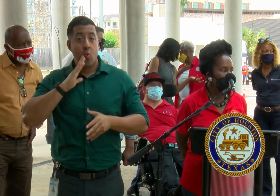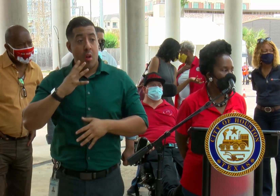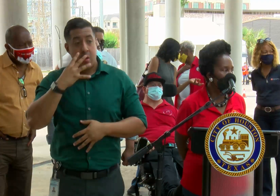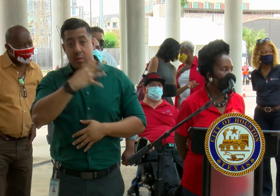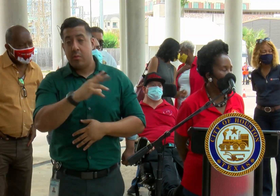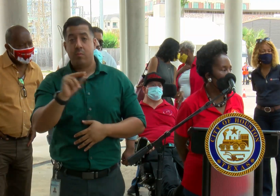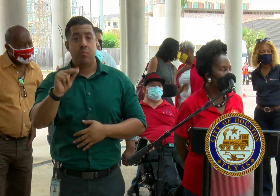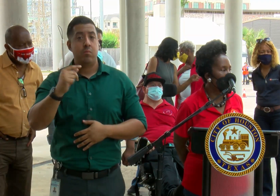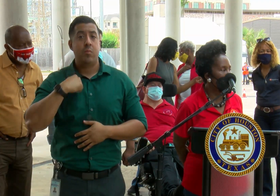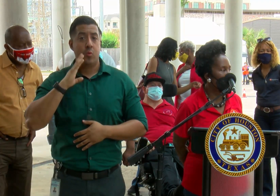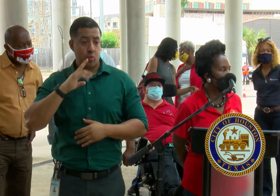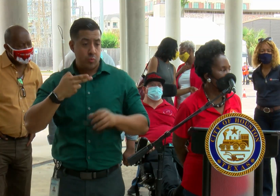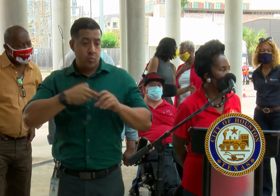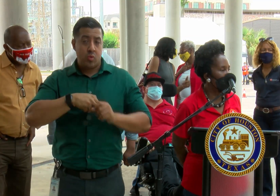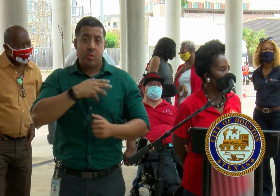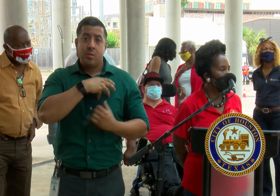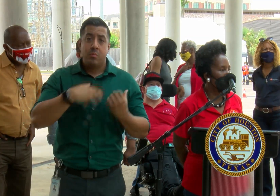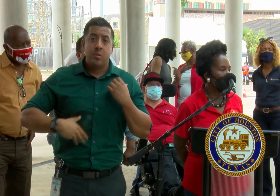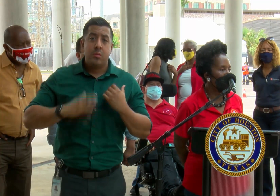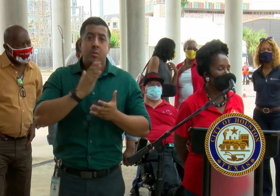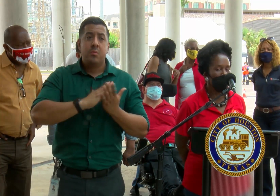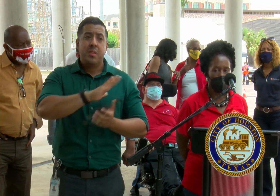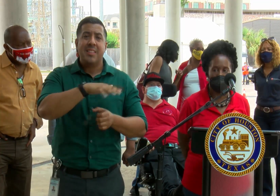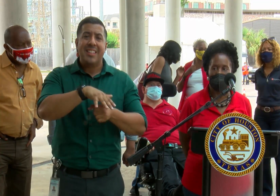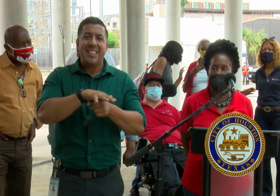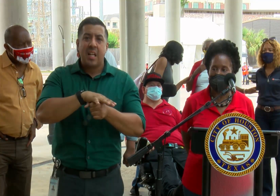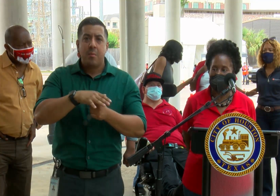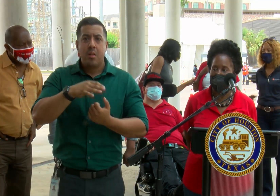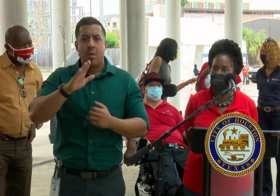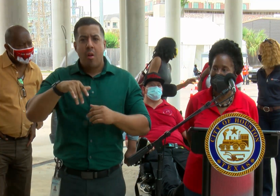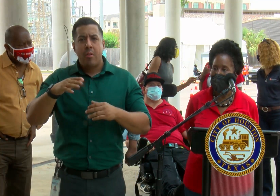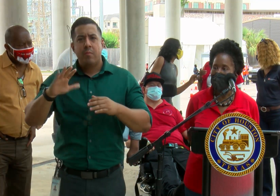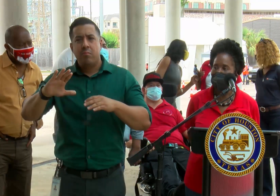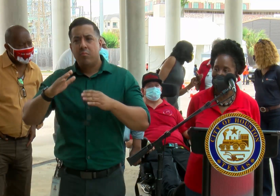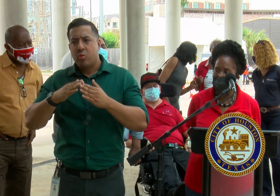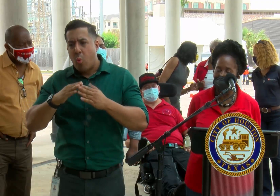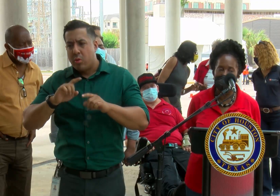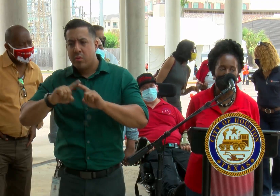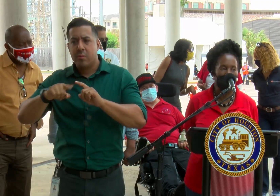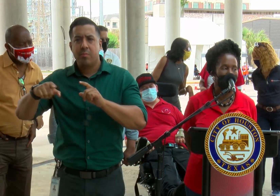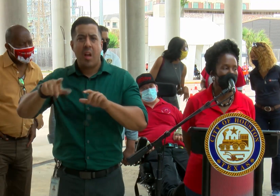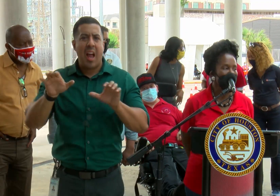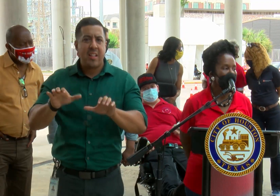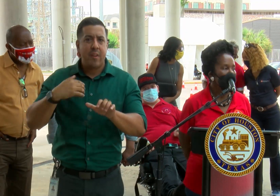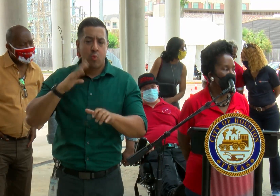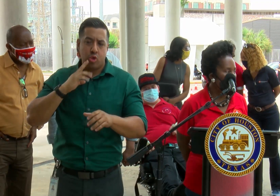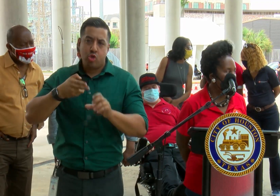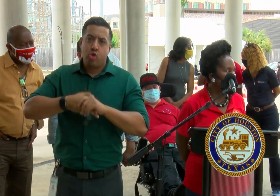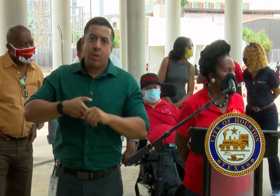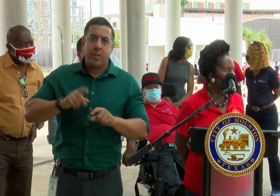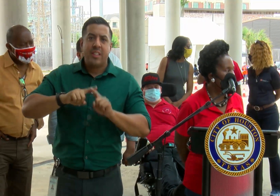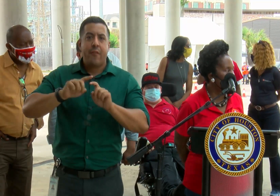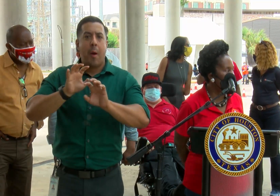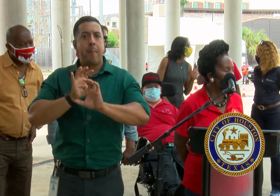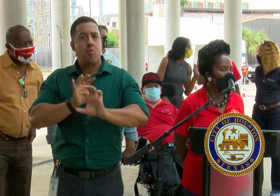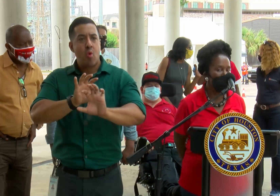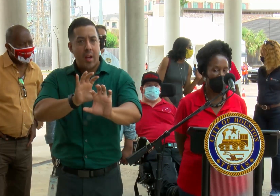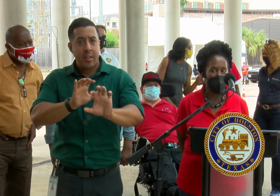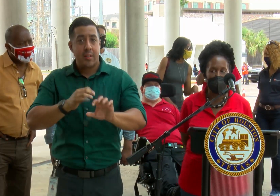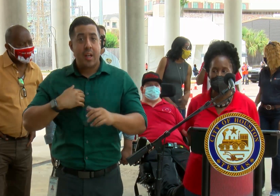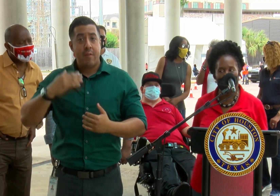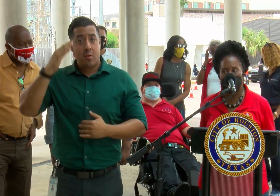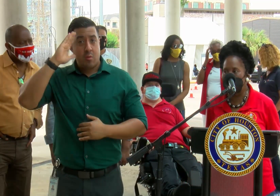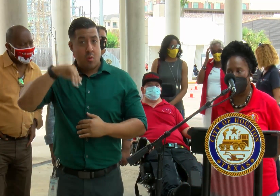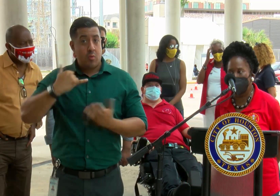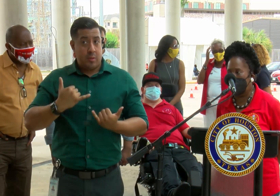will join the mayor in some of his neighborhood on the corner activities, join him on parades. I know that we now